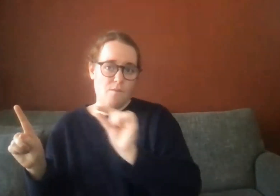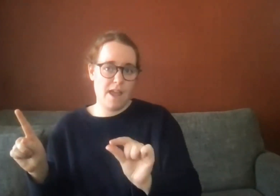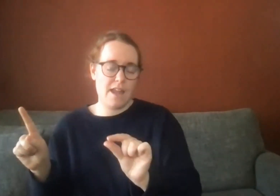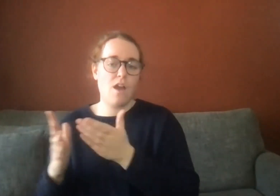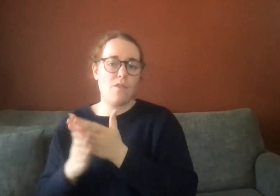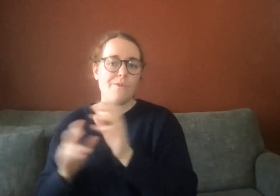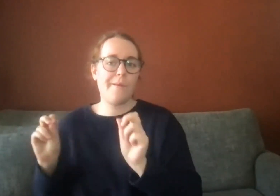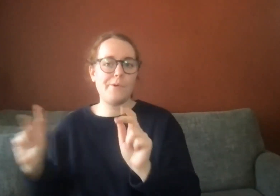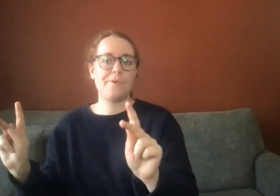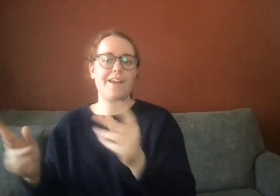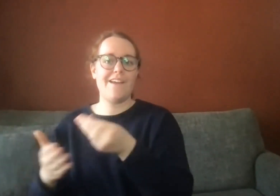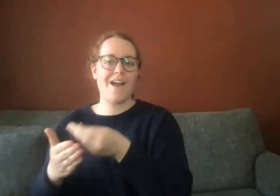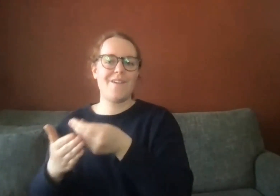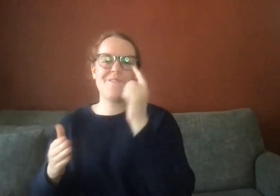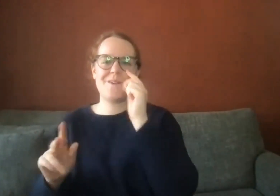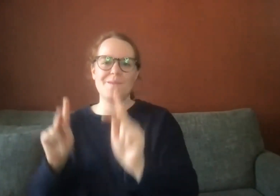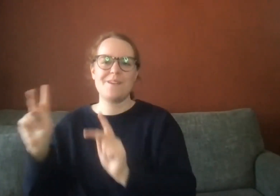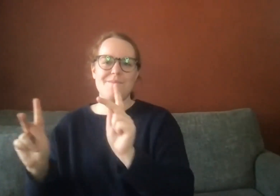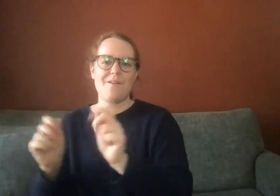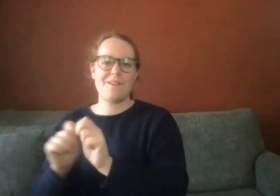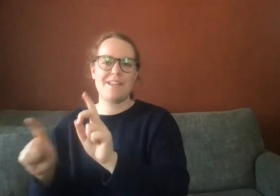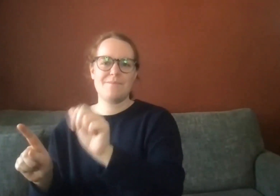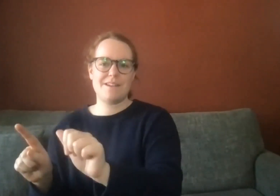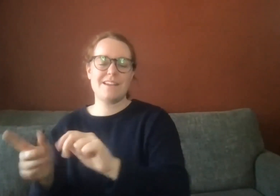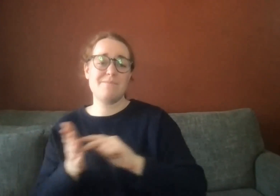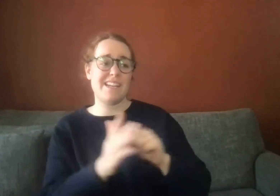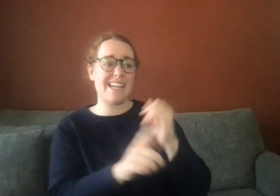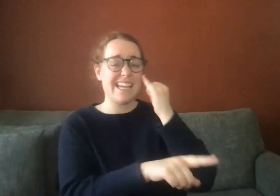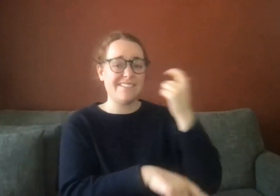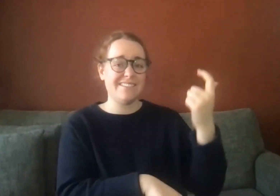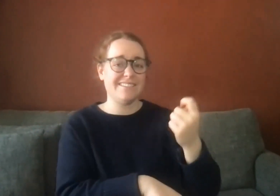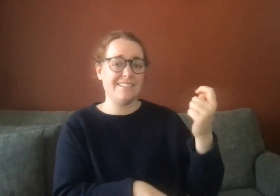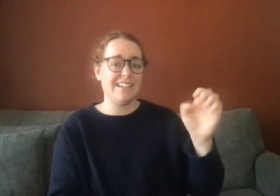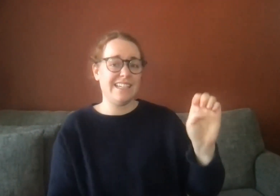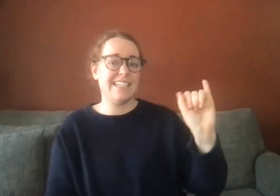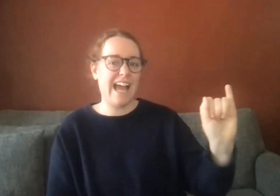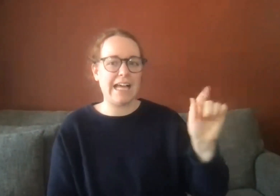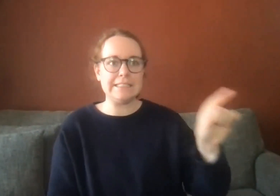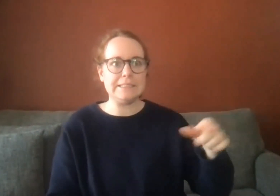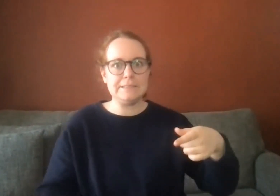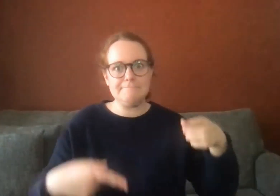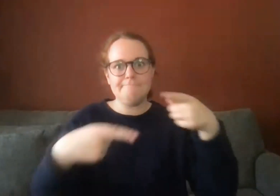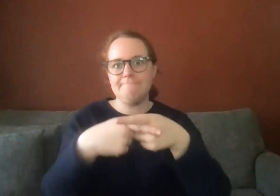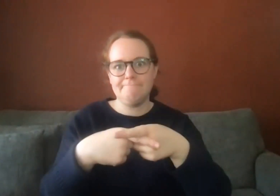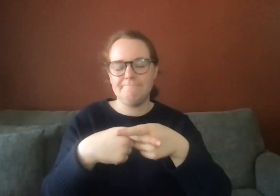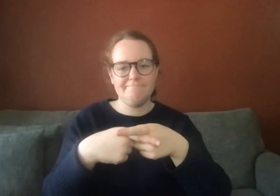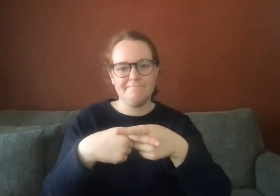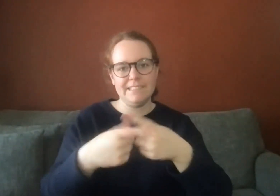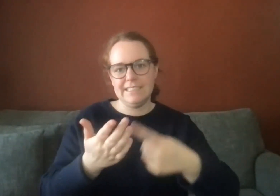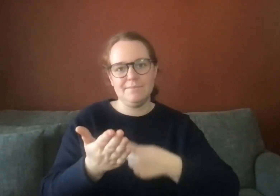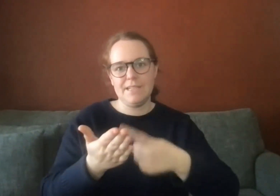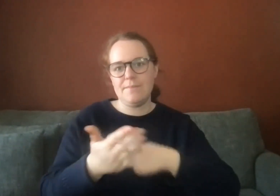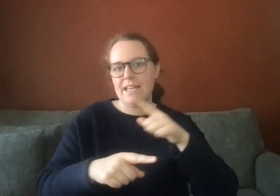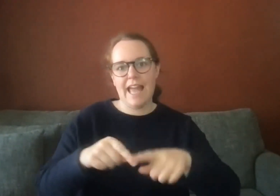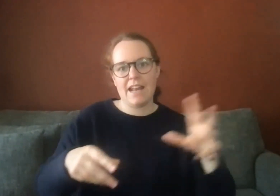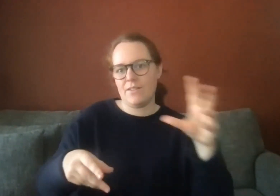Fund for People with Disabilities. So being on employment insurance could be a barrier to eligibility because you